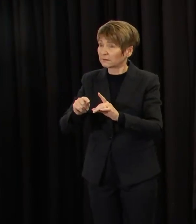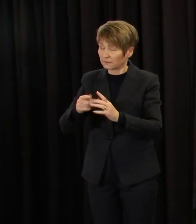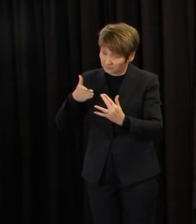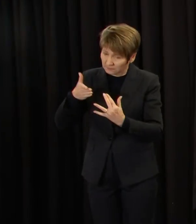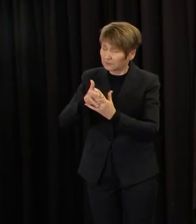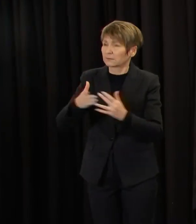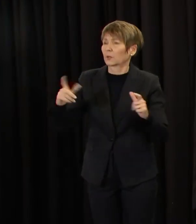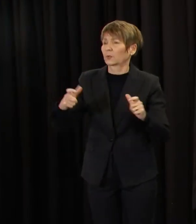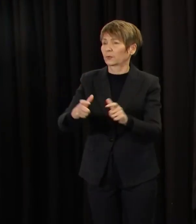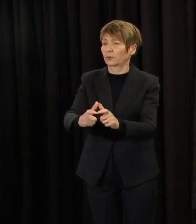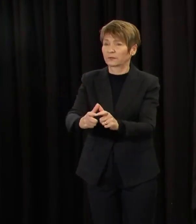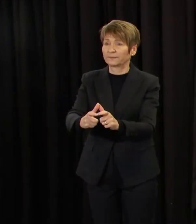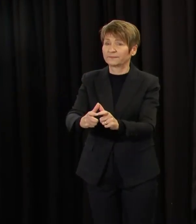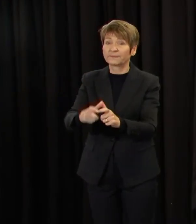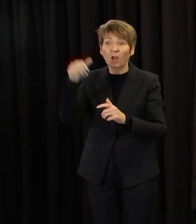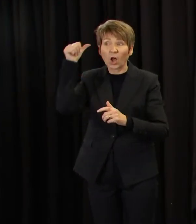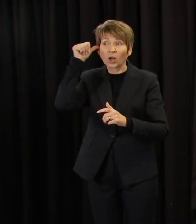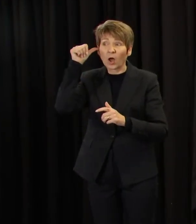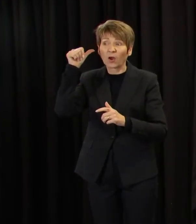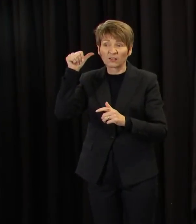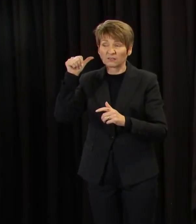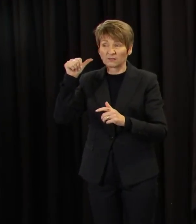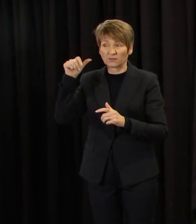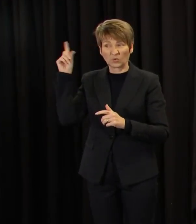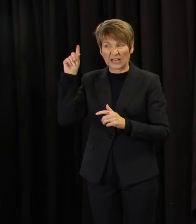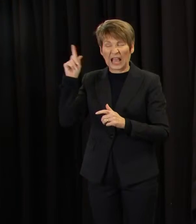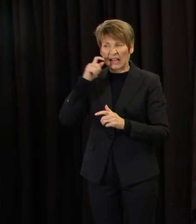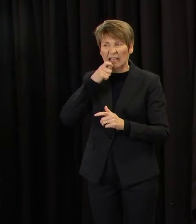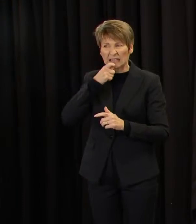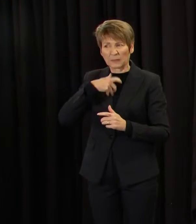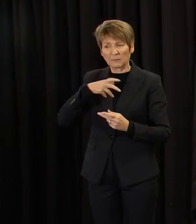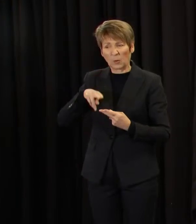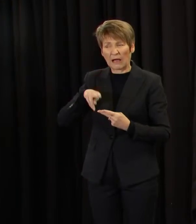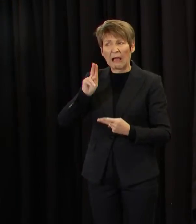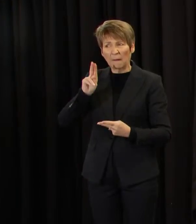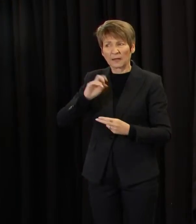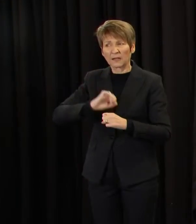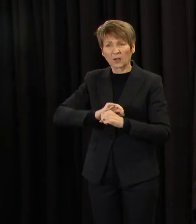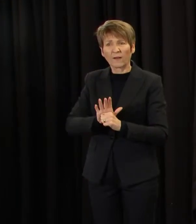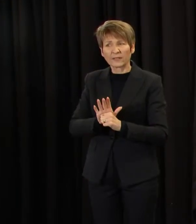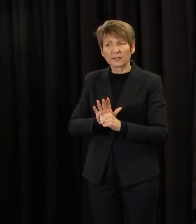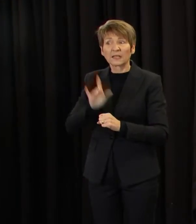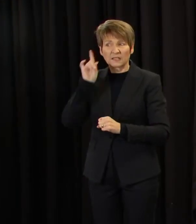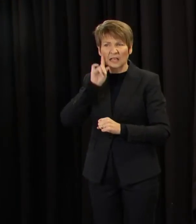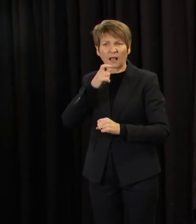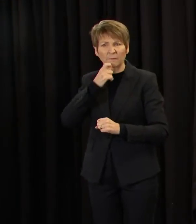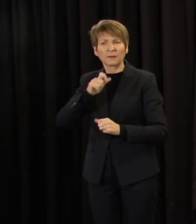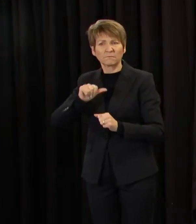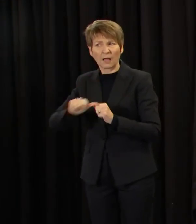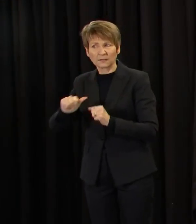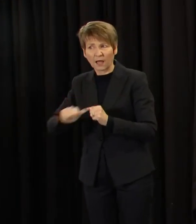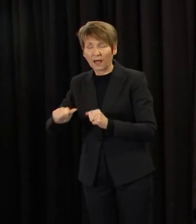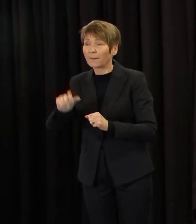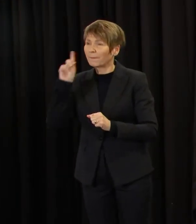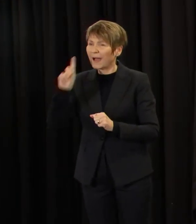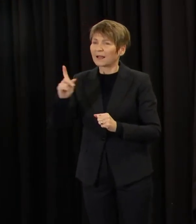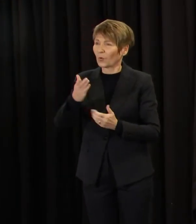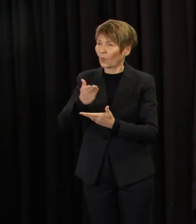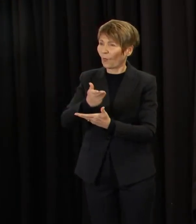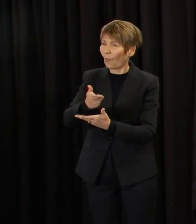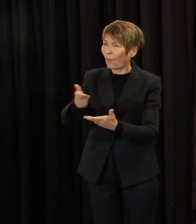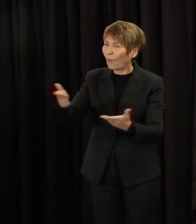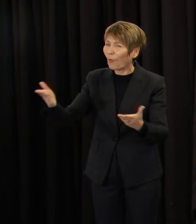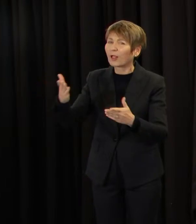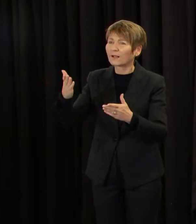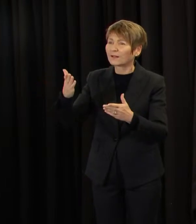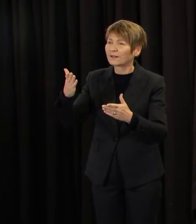yesterday. They're not as good as the numbers we saw a week ago. But it's still within our hands. If we as a community want to get this down, then